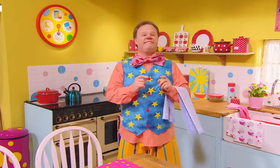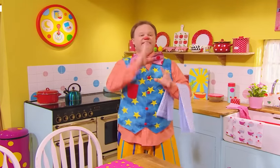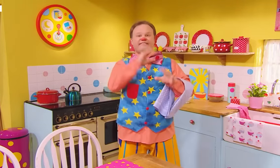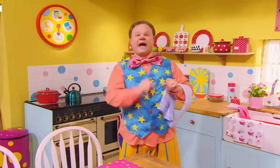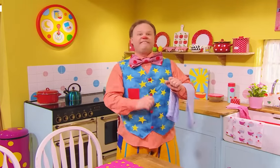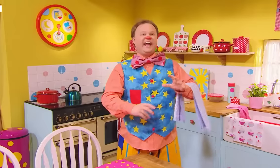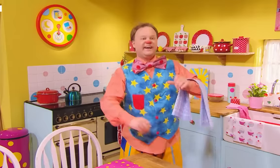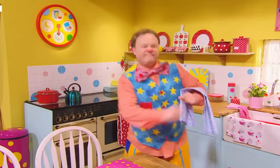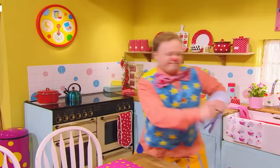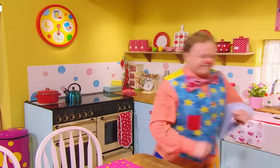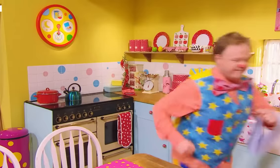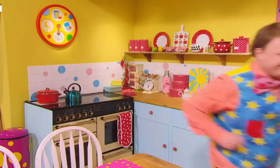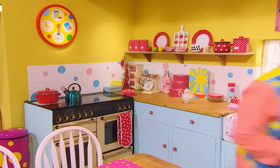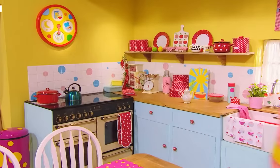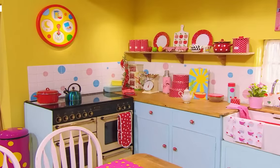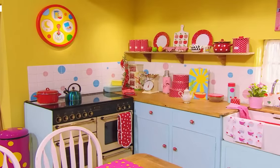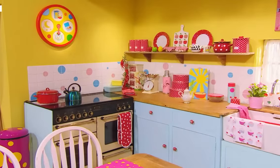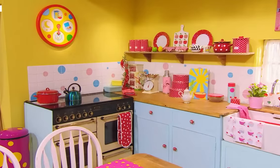Woohoo! Coming!